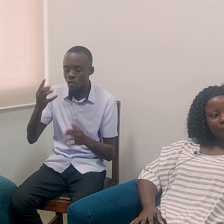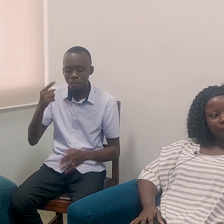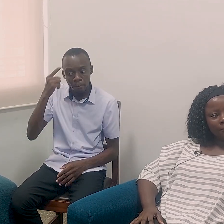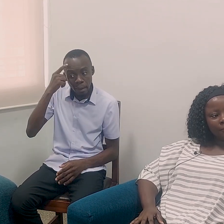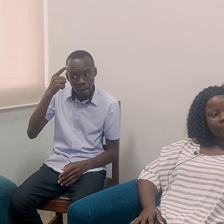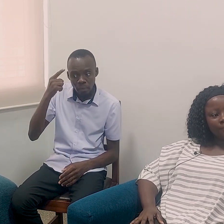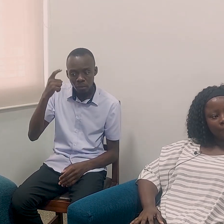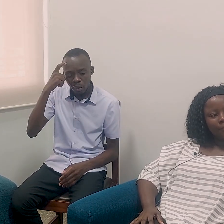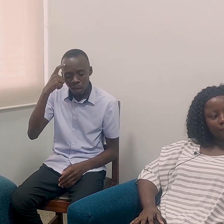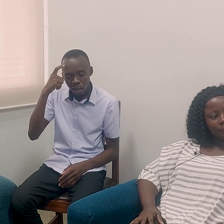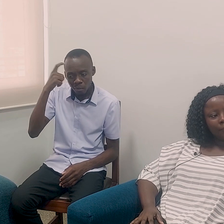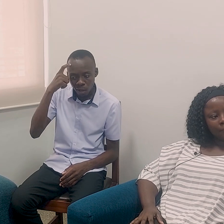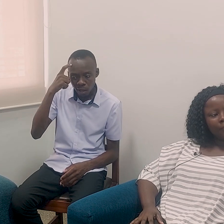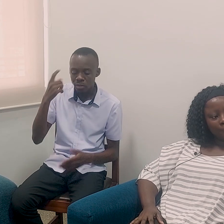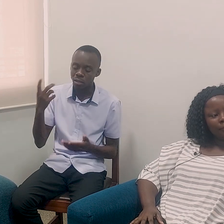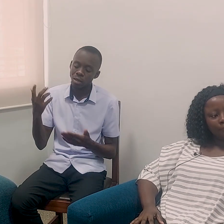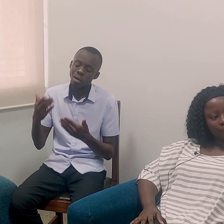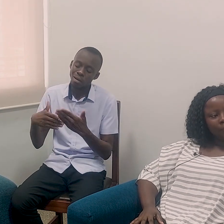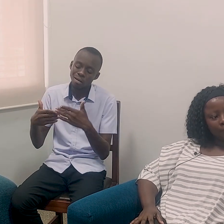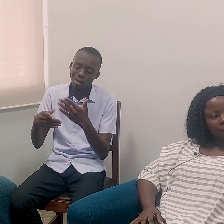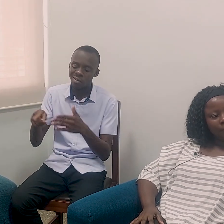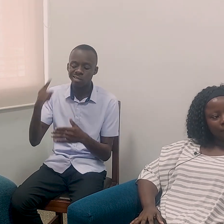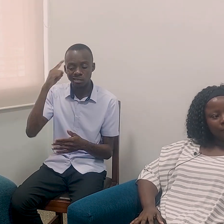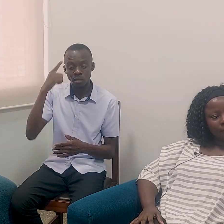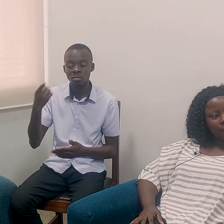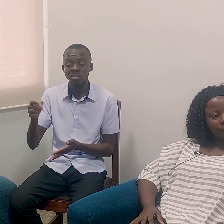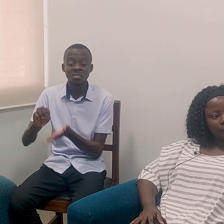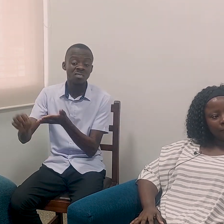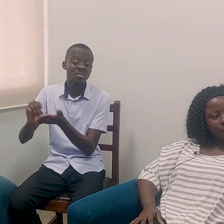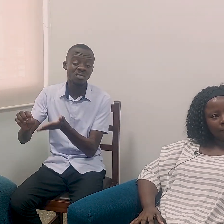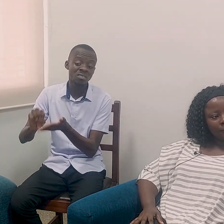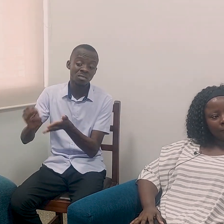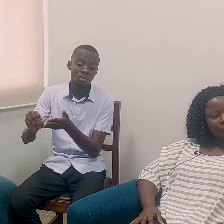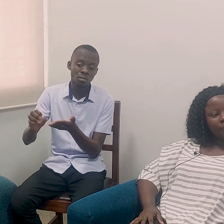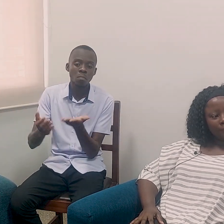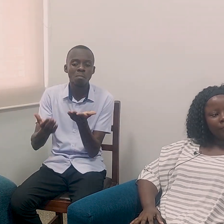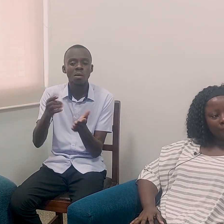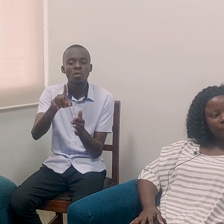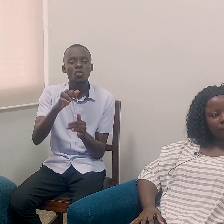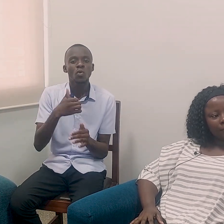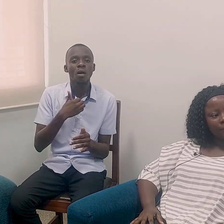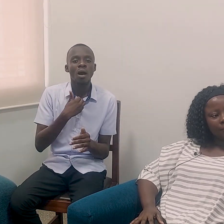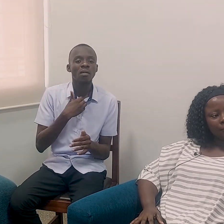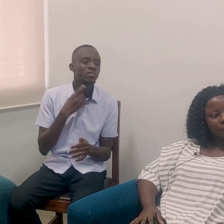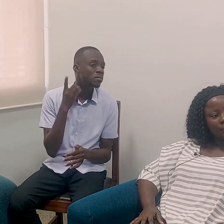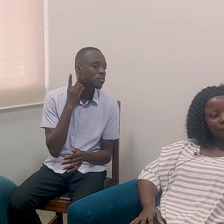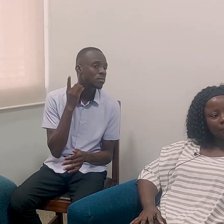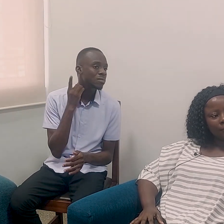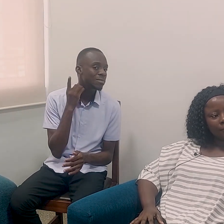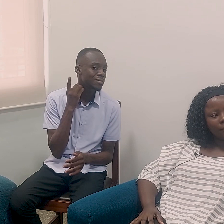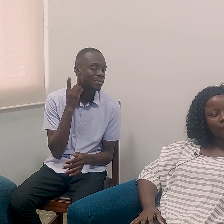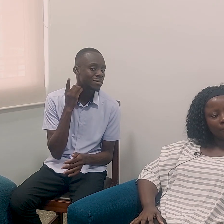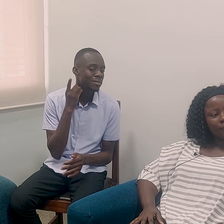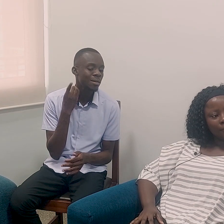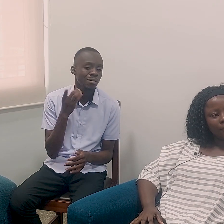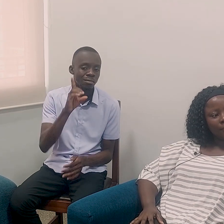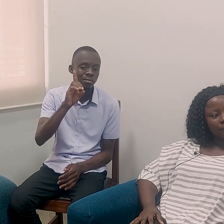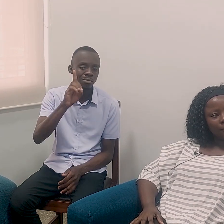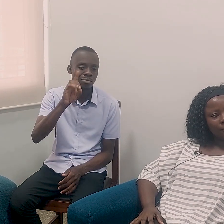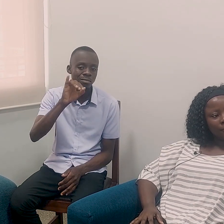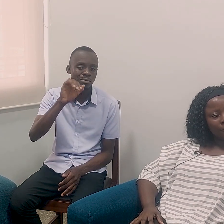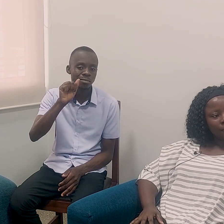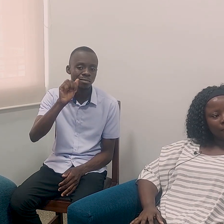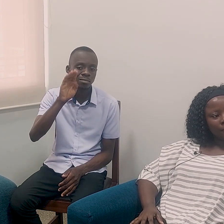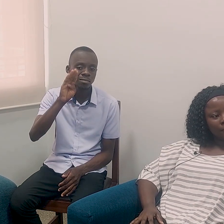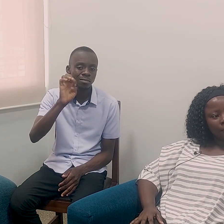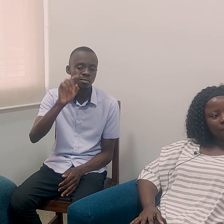let's say, diabetes, you take the steps, right, to prevent you from having that extreme situation. But then when it comes to the mental health side of things, I think